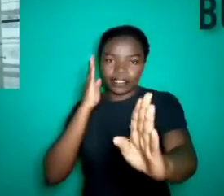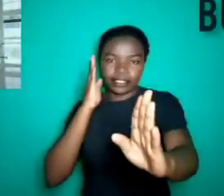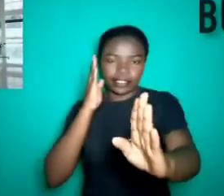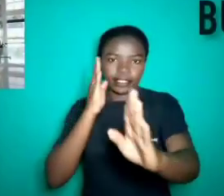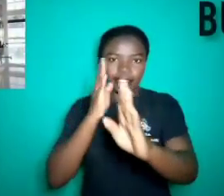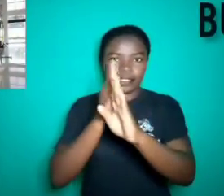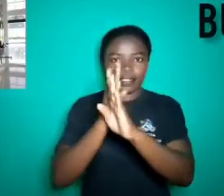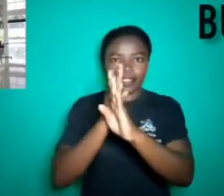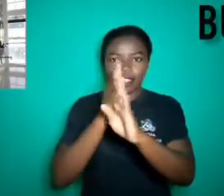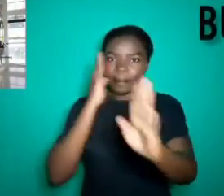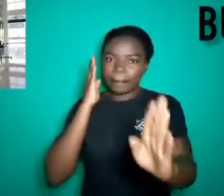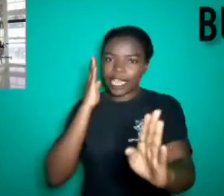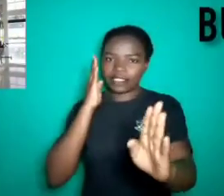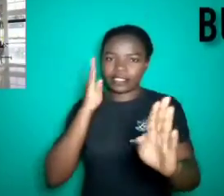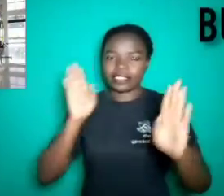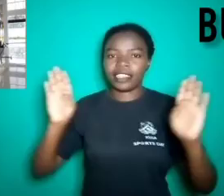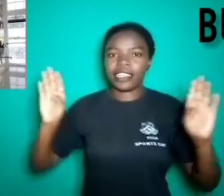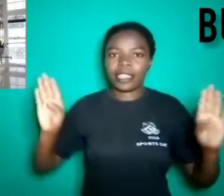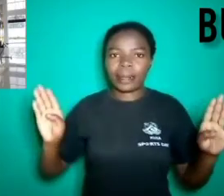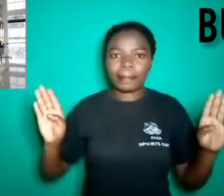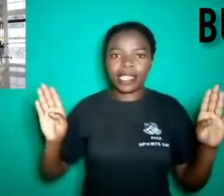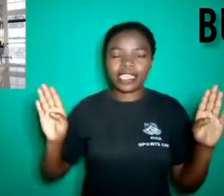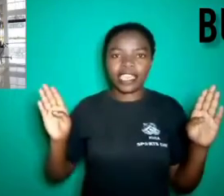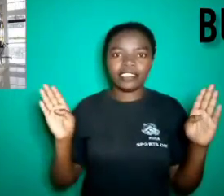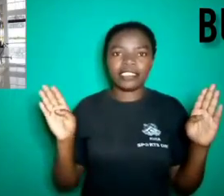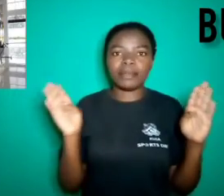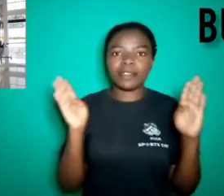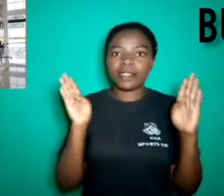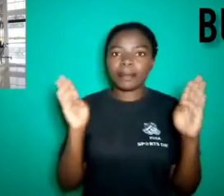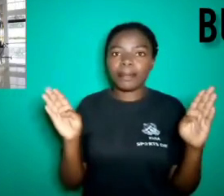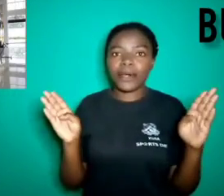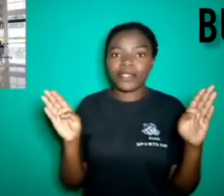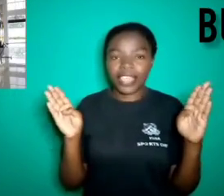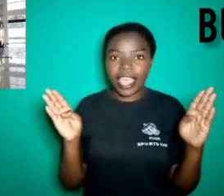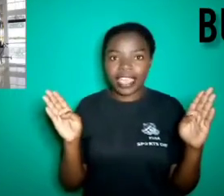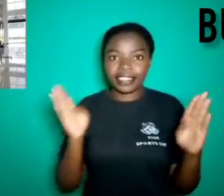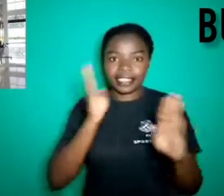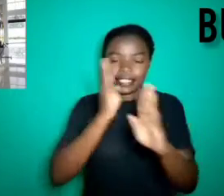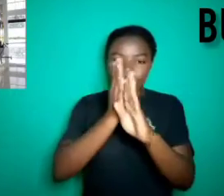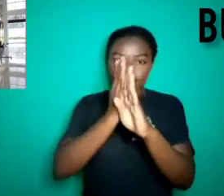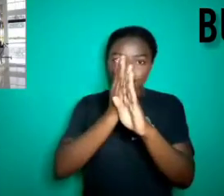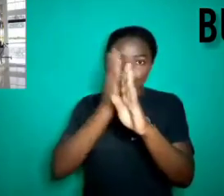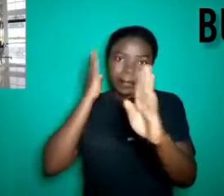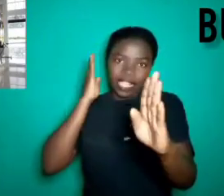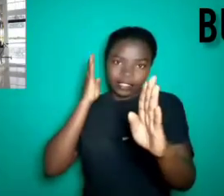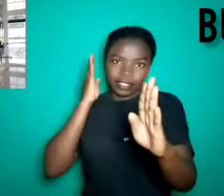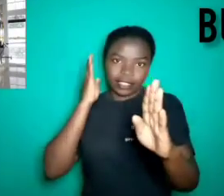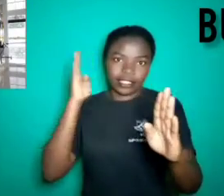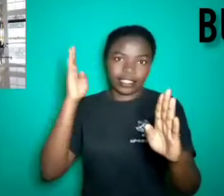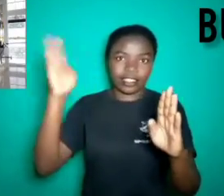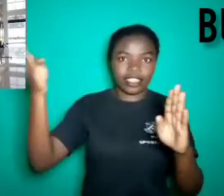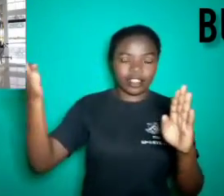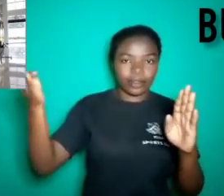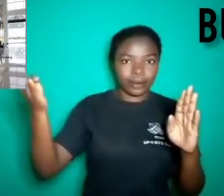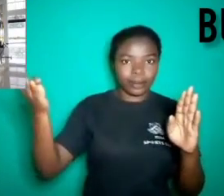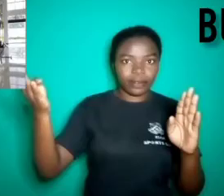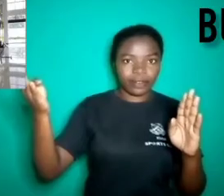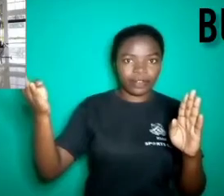bus, bus. B hand shapes, both hands. Bus.